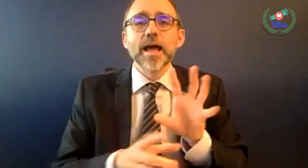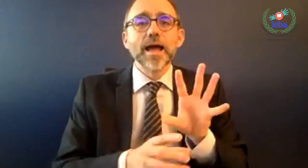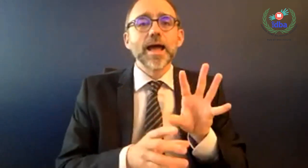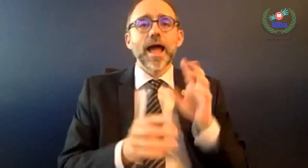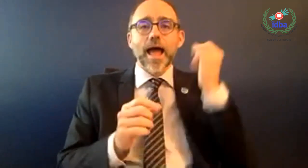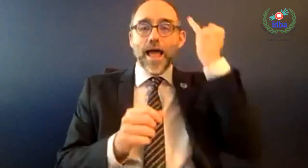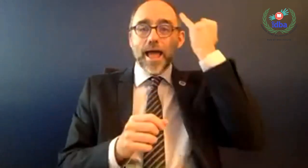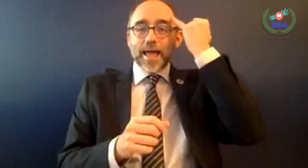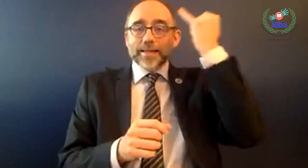curriculum being taught should be